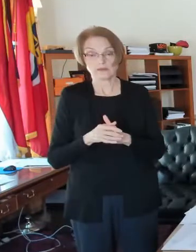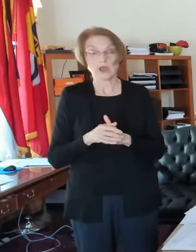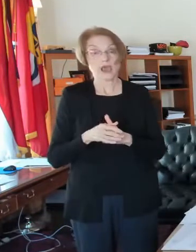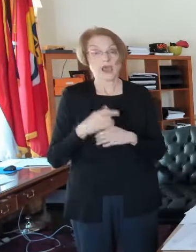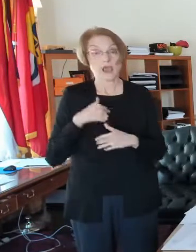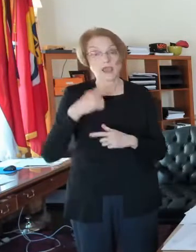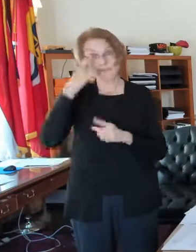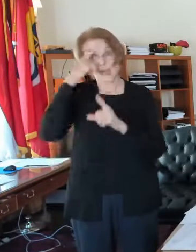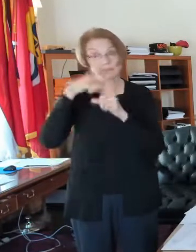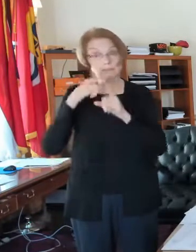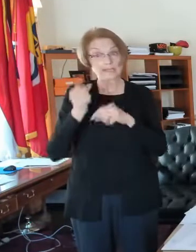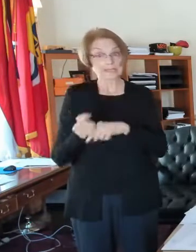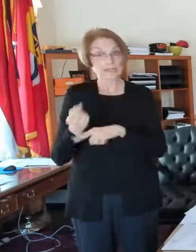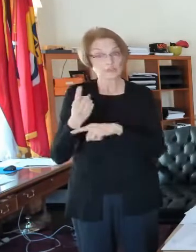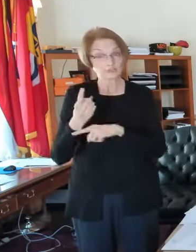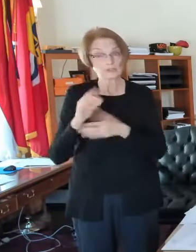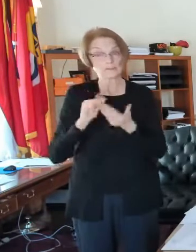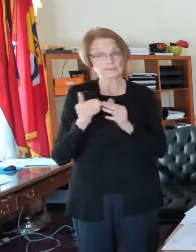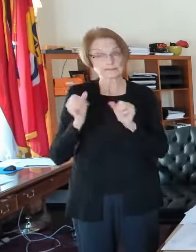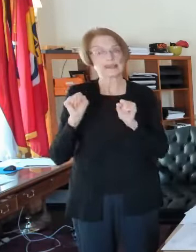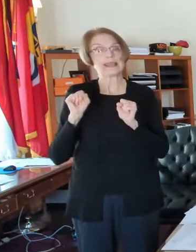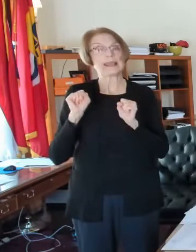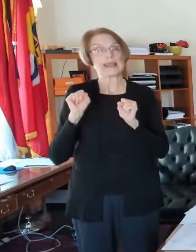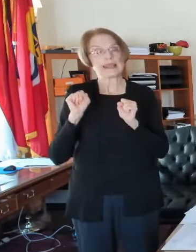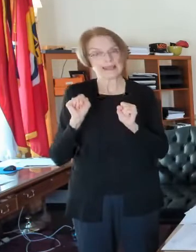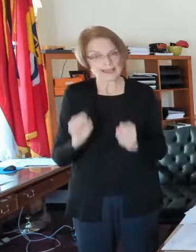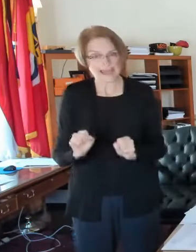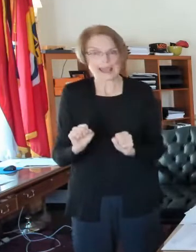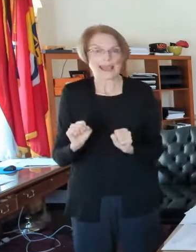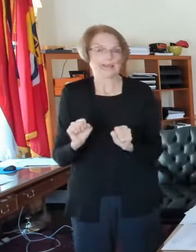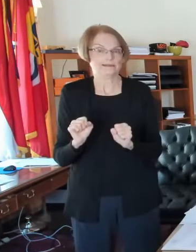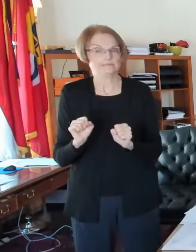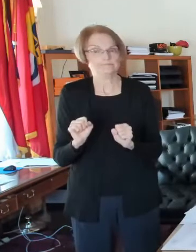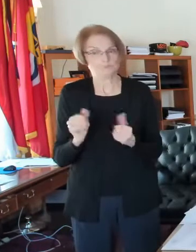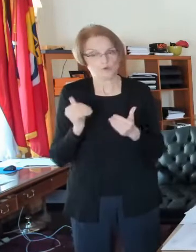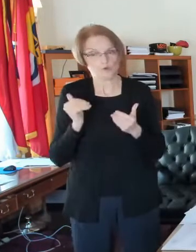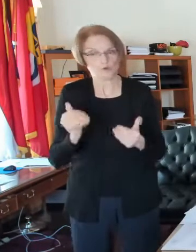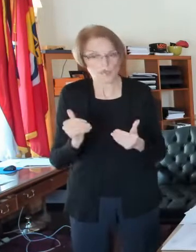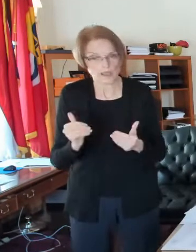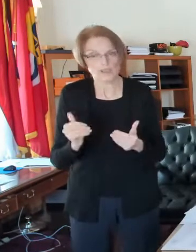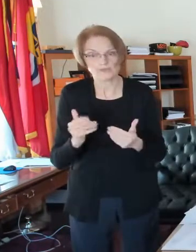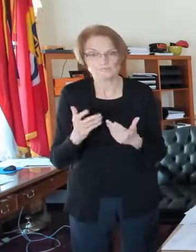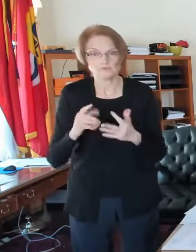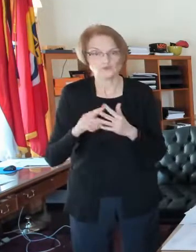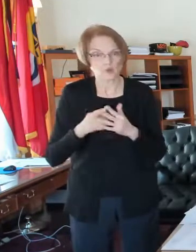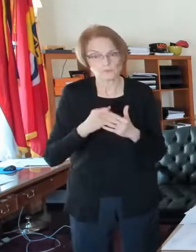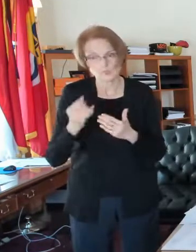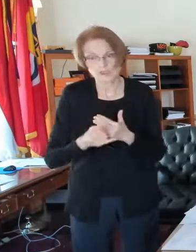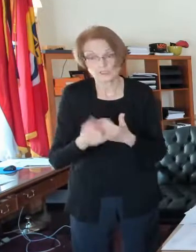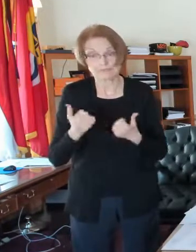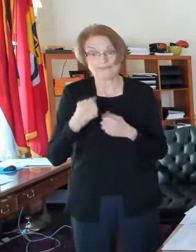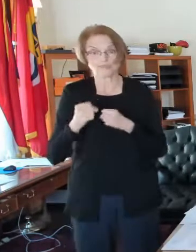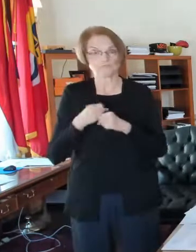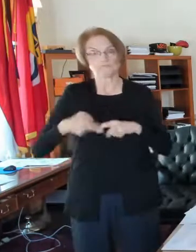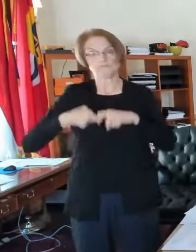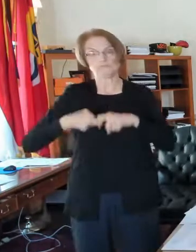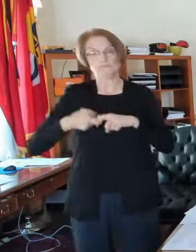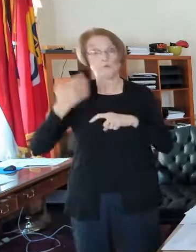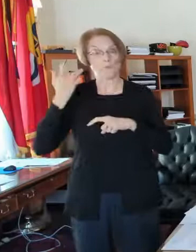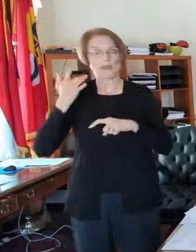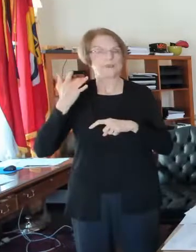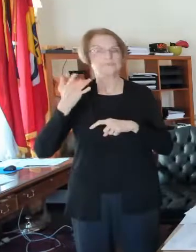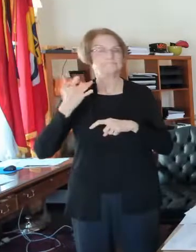of the city's ability to do some of the things that we have been unable to do this year because we just simply have not had the